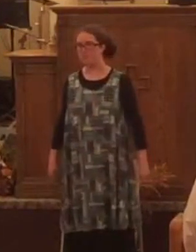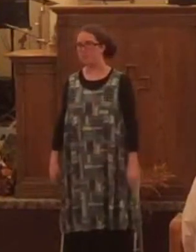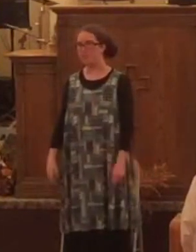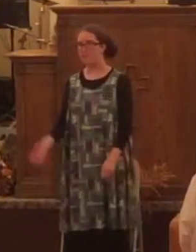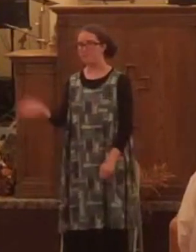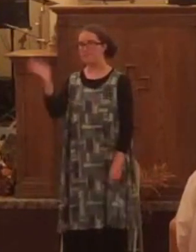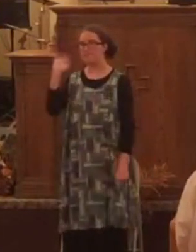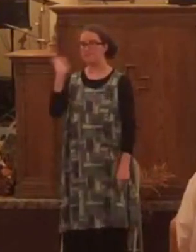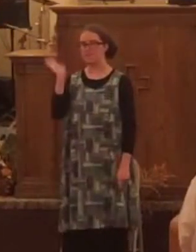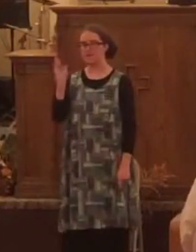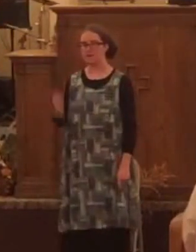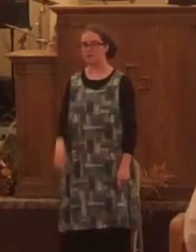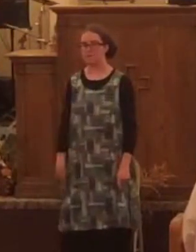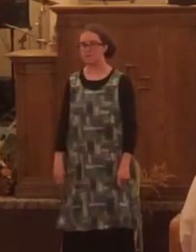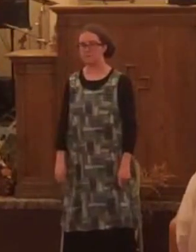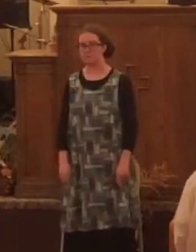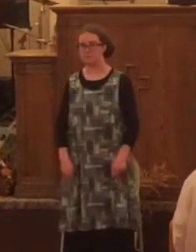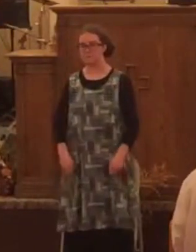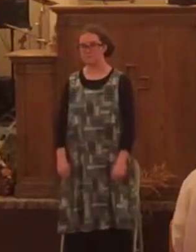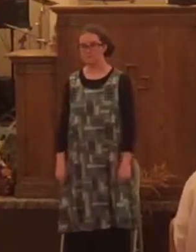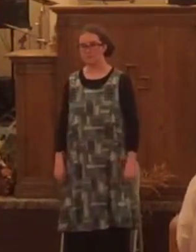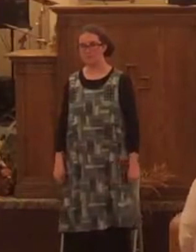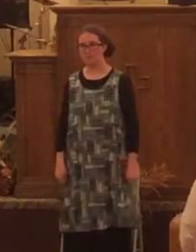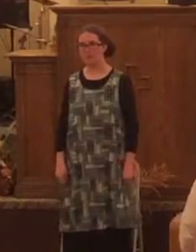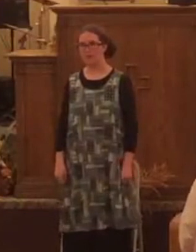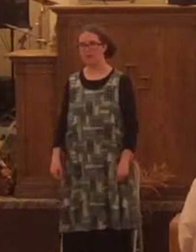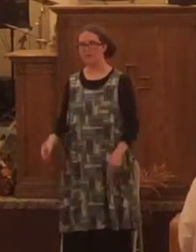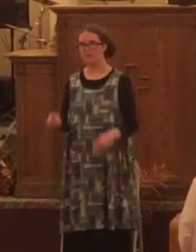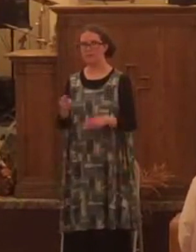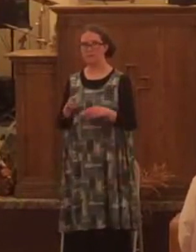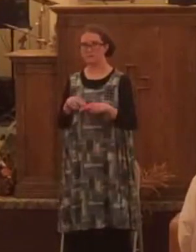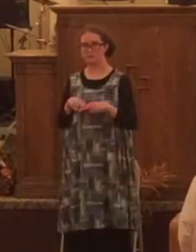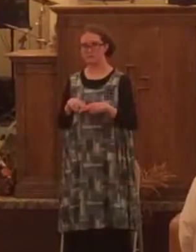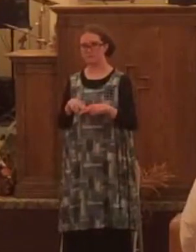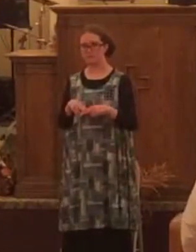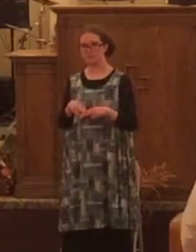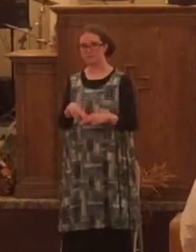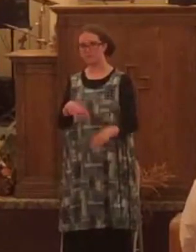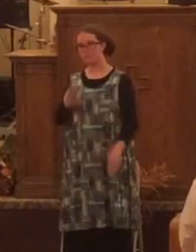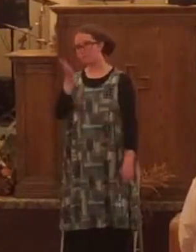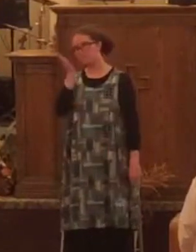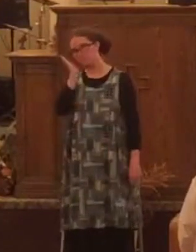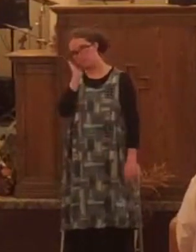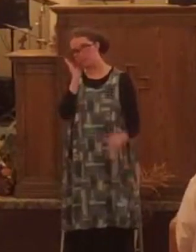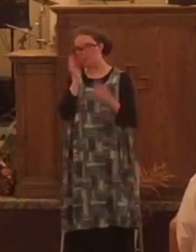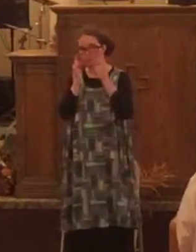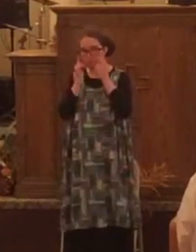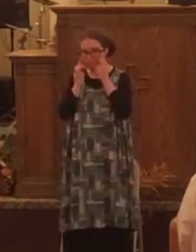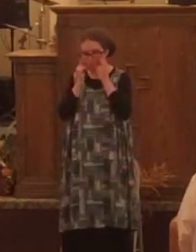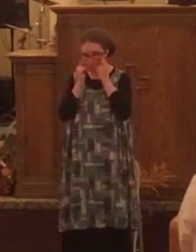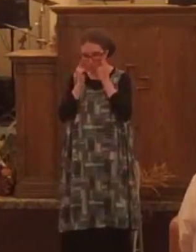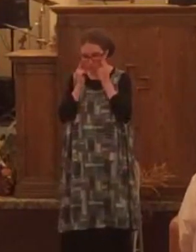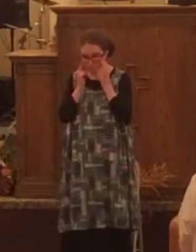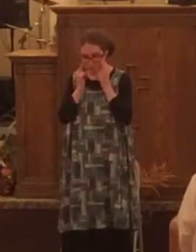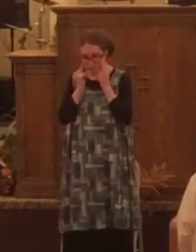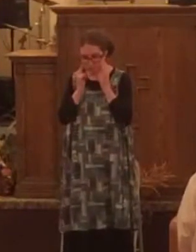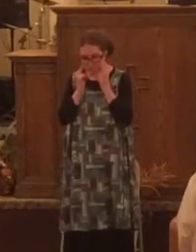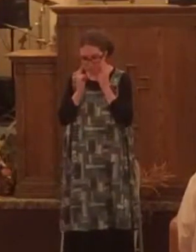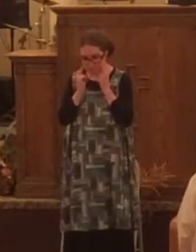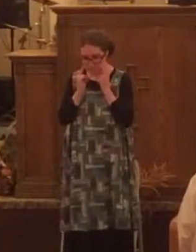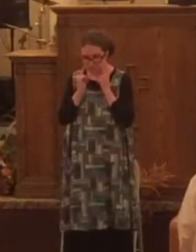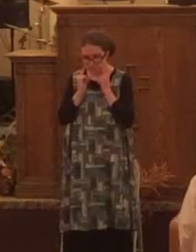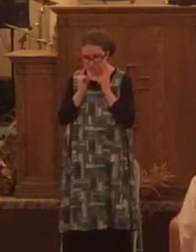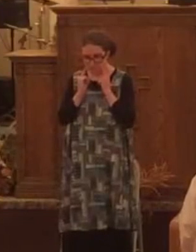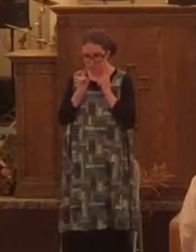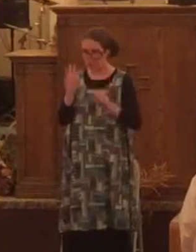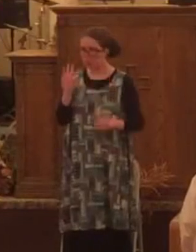Been there. Yes, sir. Yes, sir. I've sat on the edge of my bed all night long, weeping, yes, weeping, weeping,